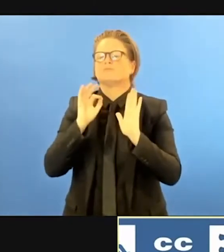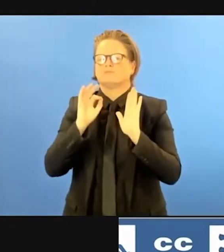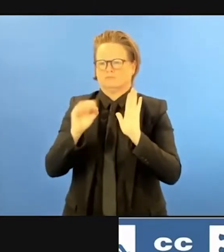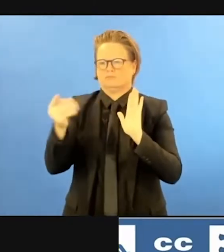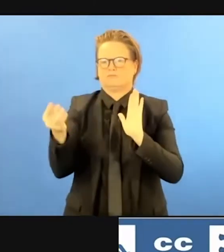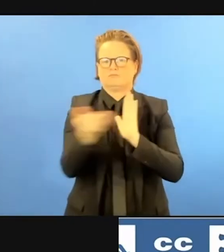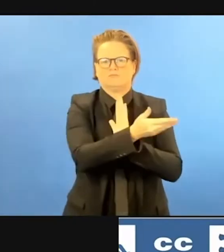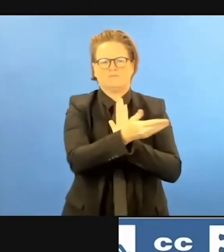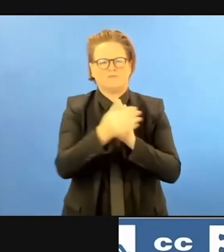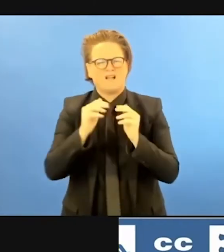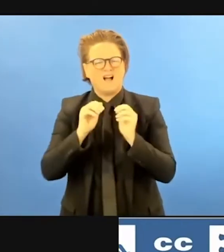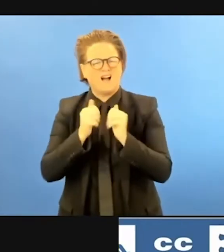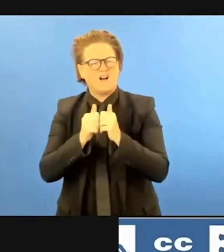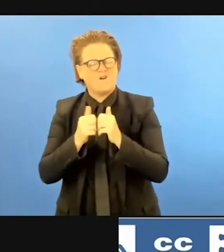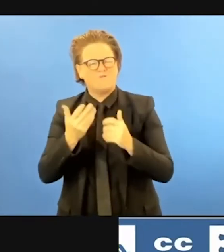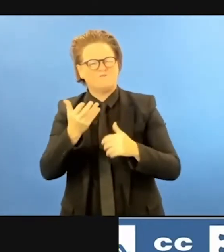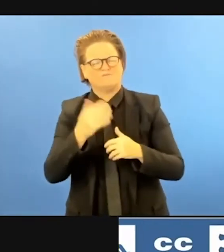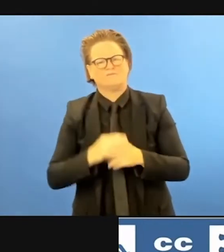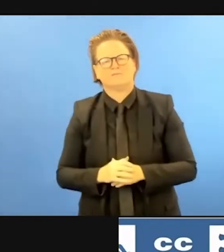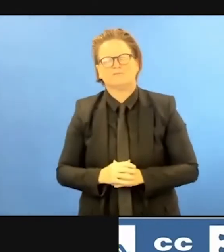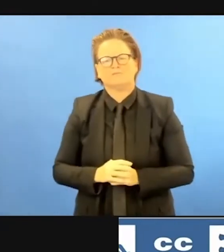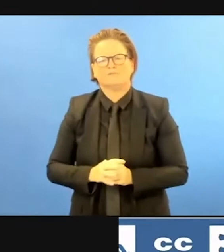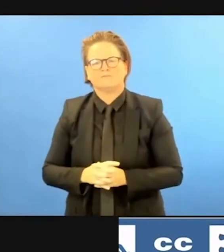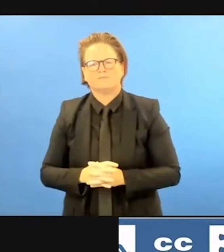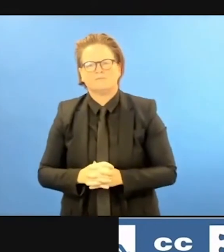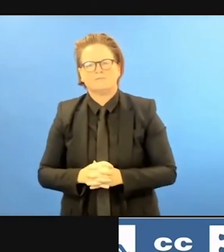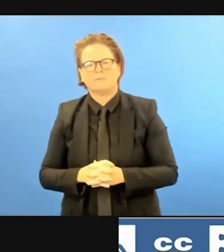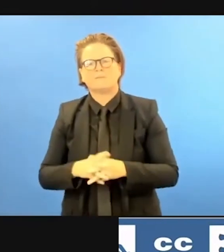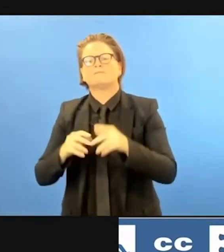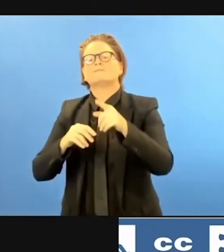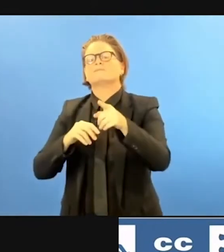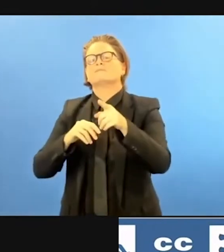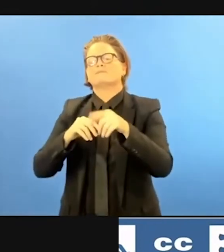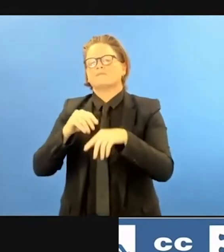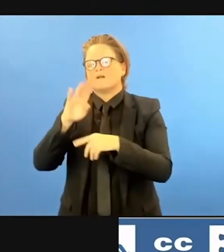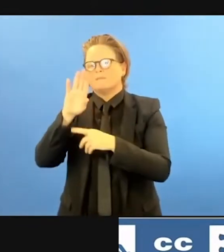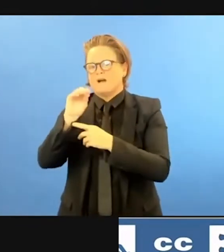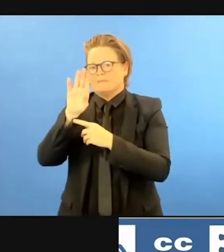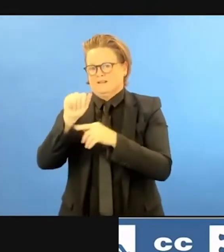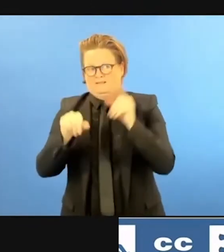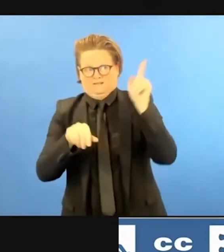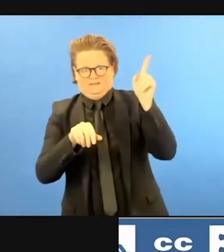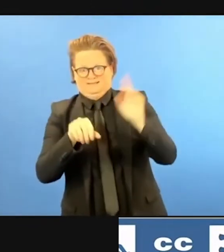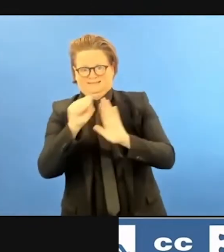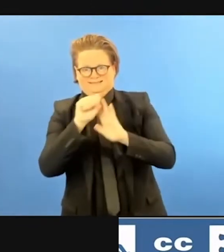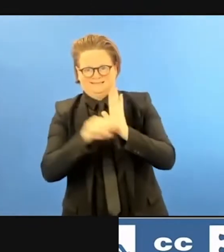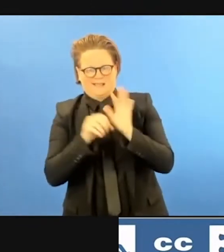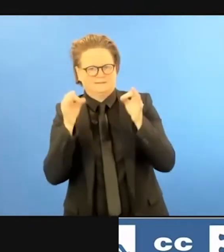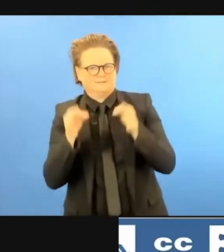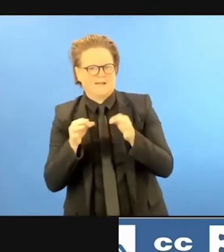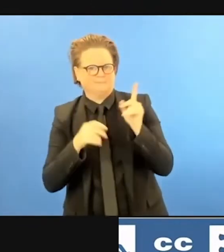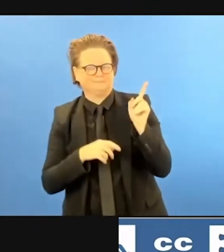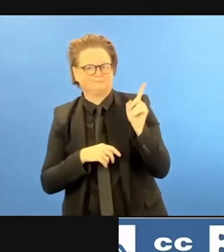So the health conditions were specifically determined through the state. The state laid out which health conditions